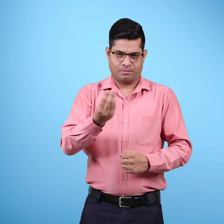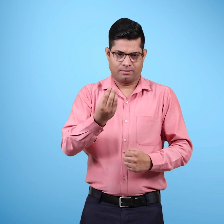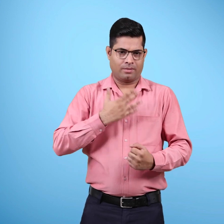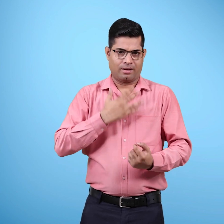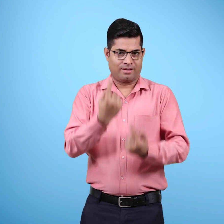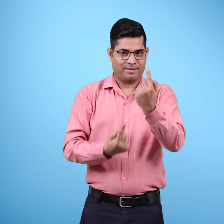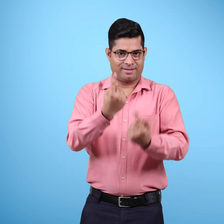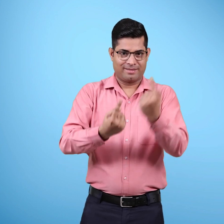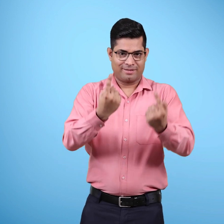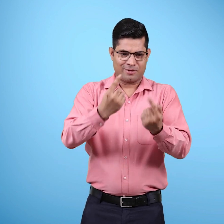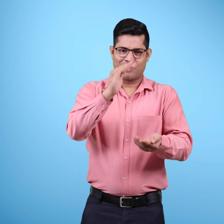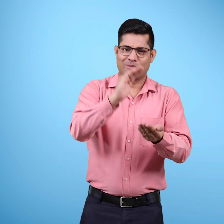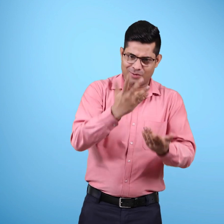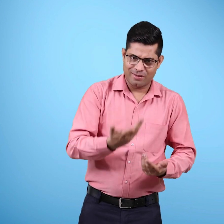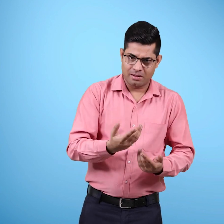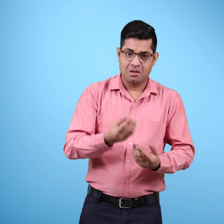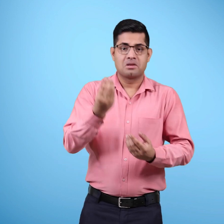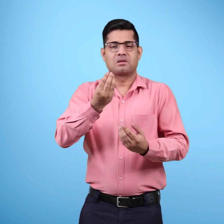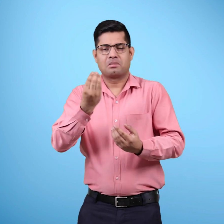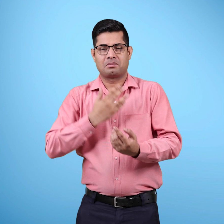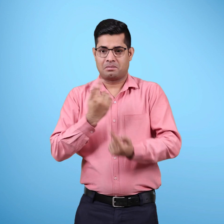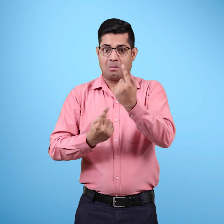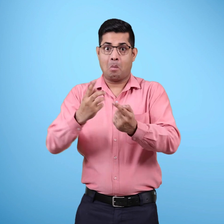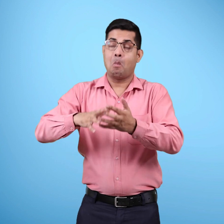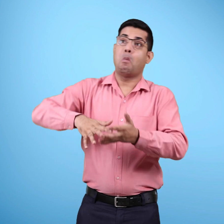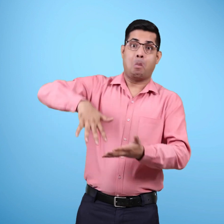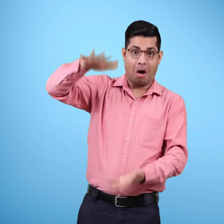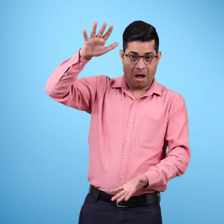Do you see that some plants are small, some very big,